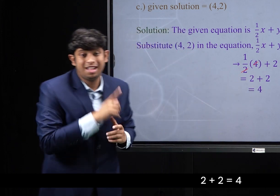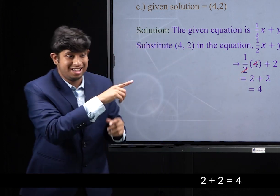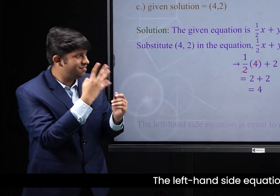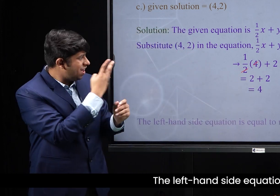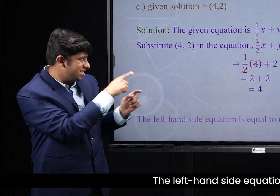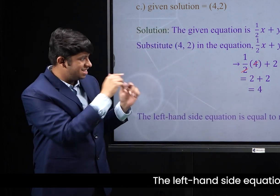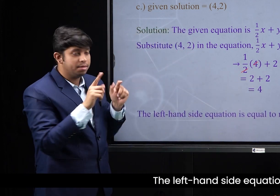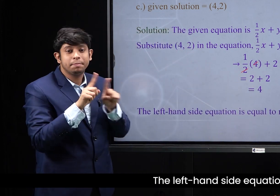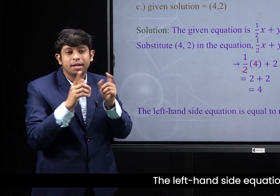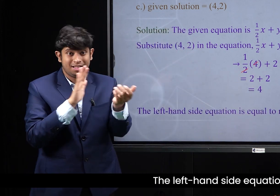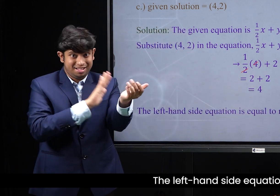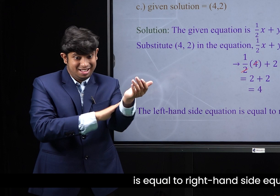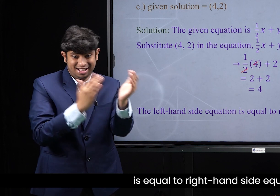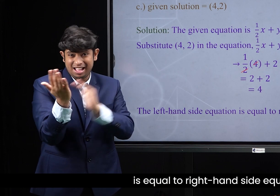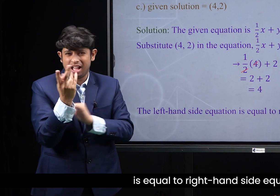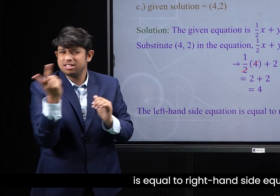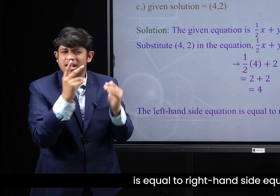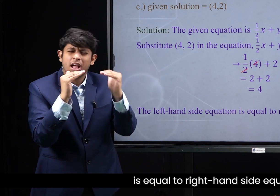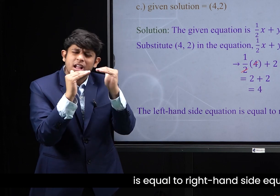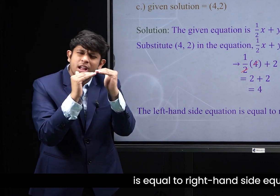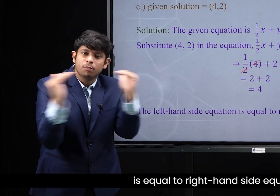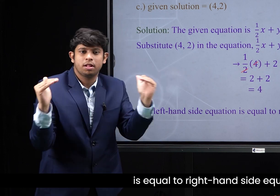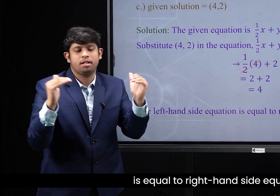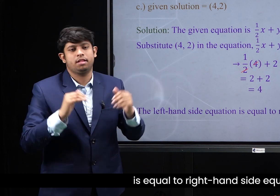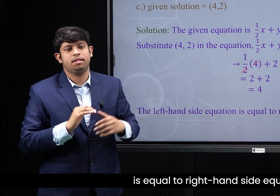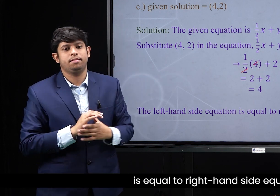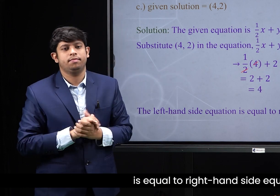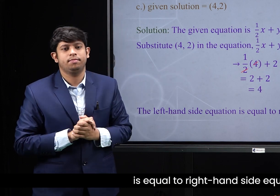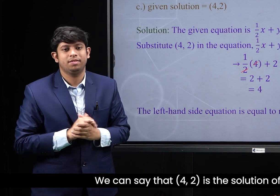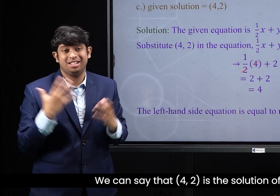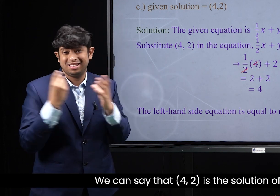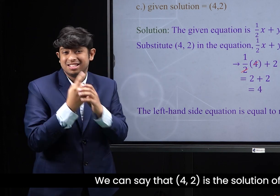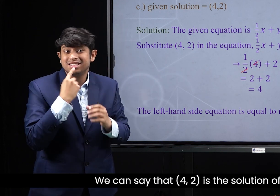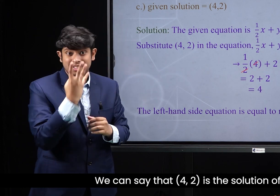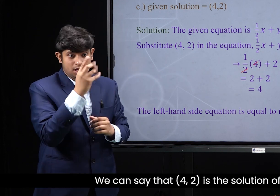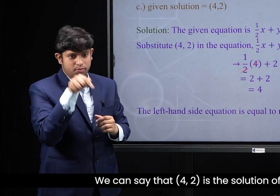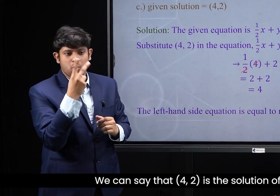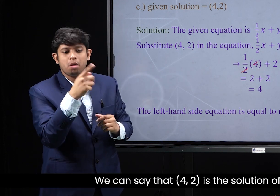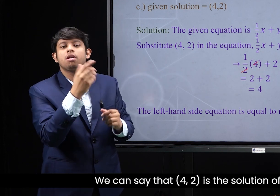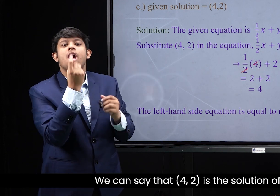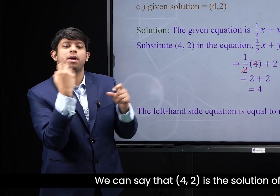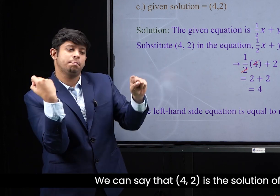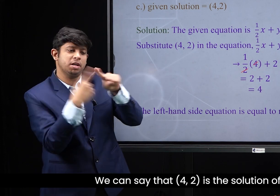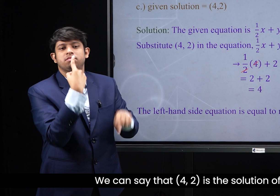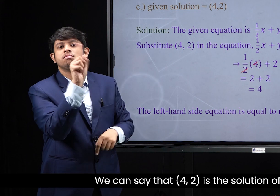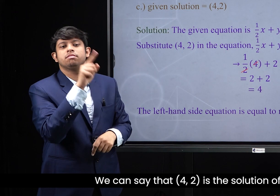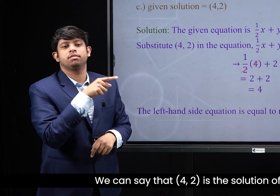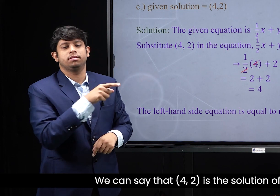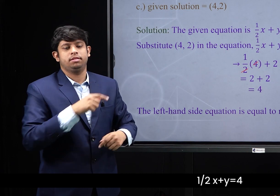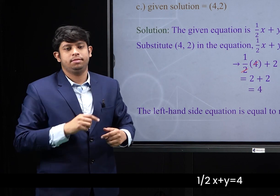The left hand side equation is equal to right hand side equation. We can say that 4 comma 2 is a solution of the equation 1 by